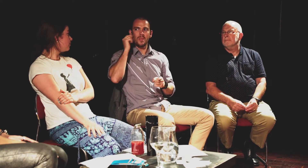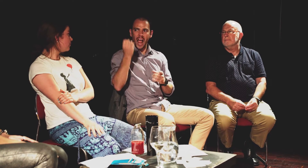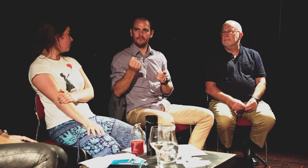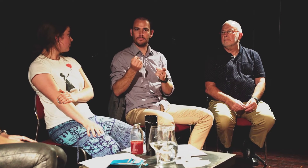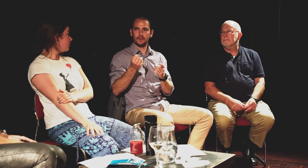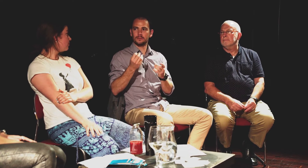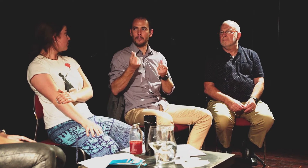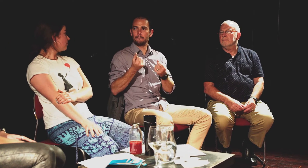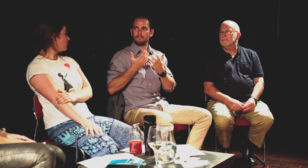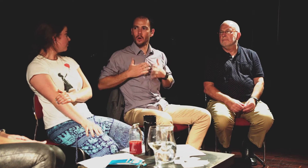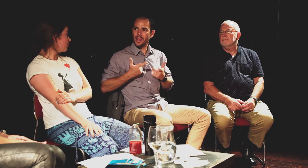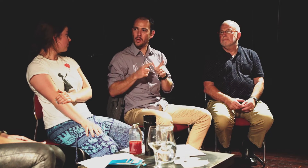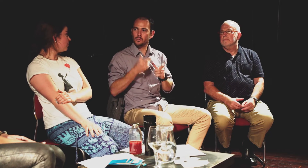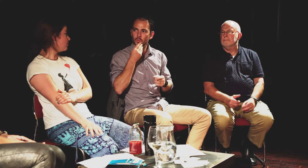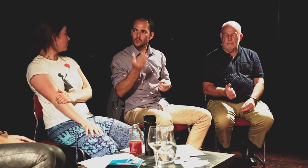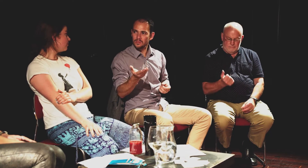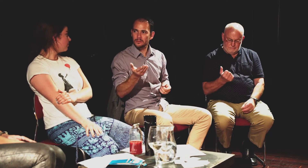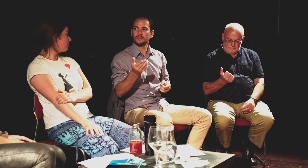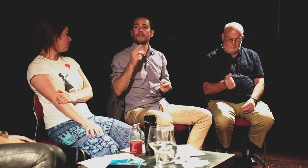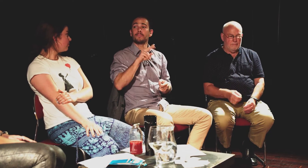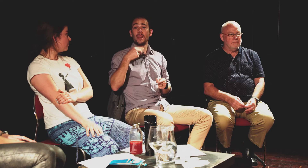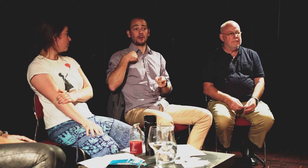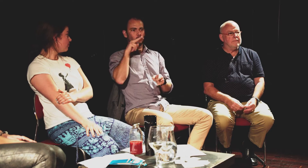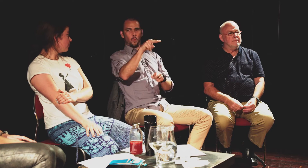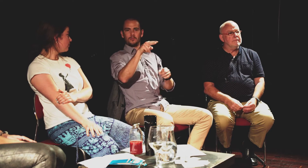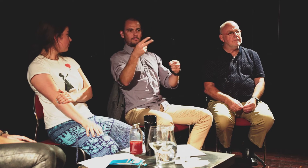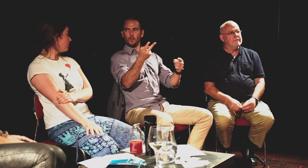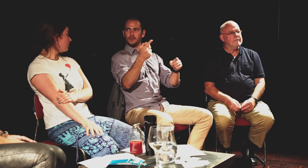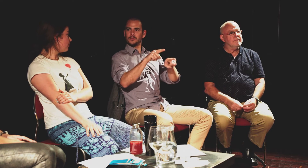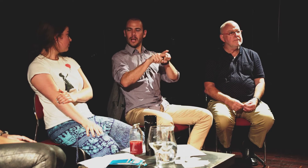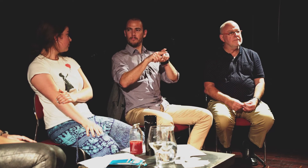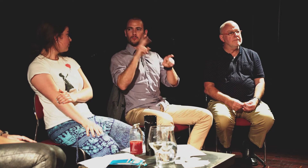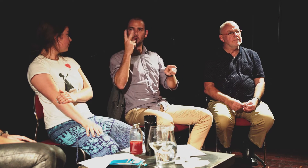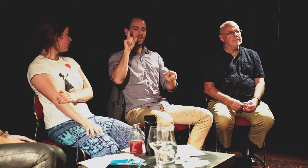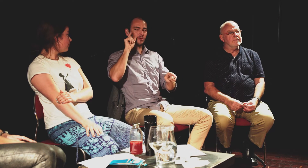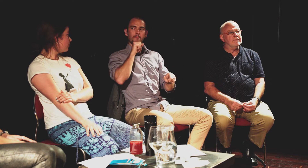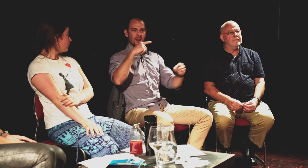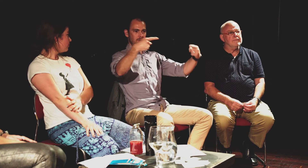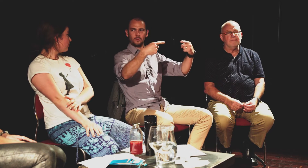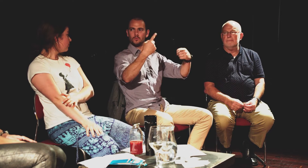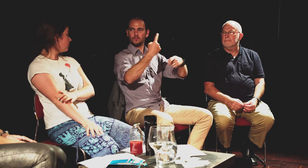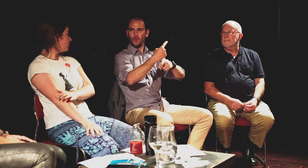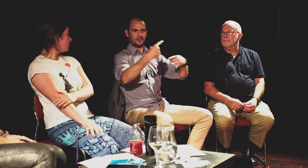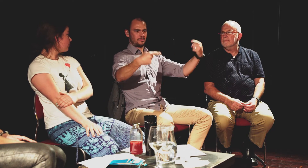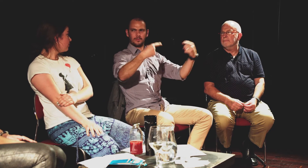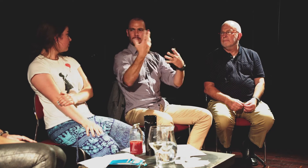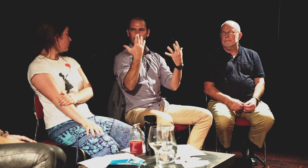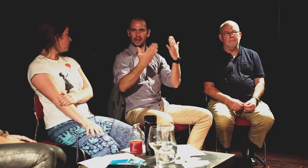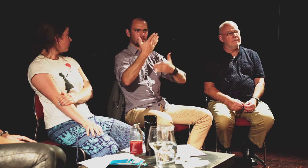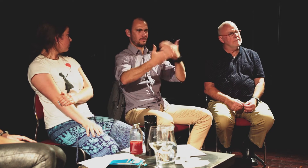so if my workmates can do that as well, use body language, use simple signs or gestures, then, we can